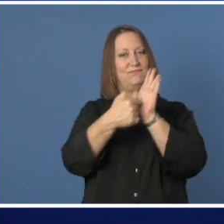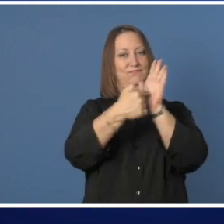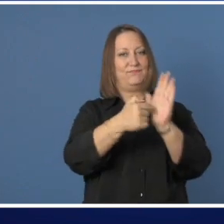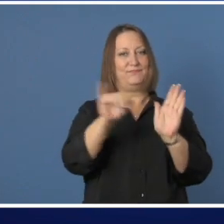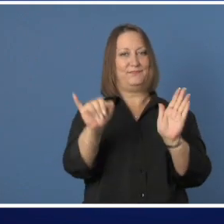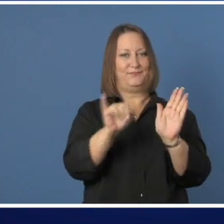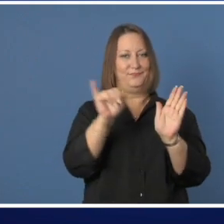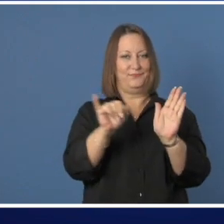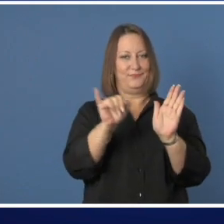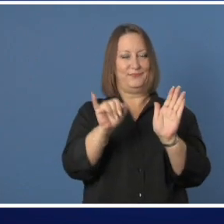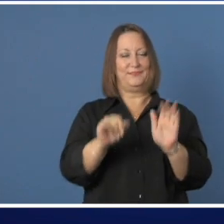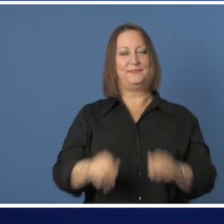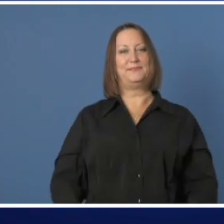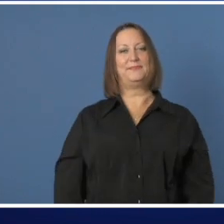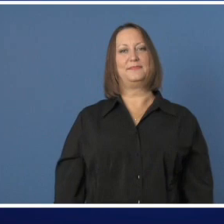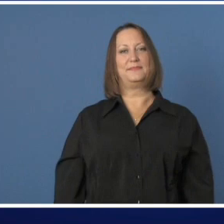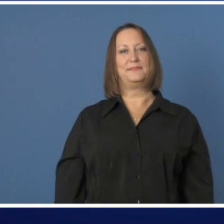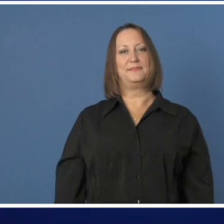purposes.